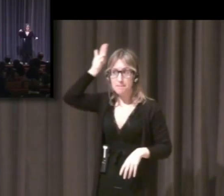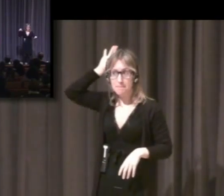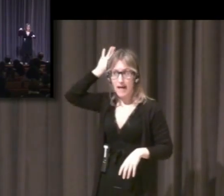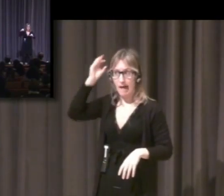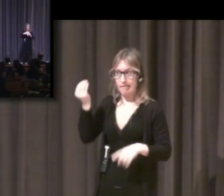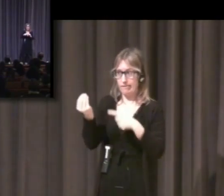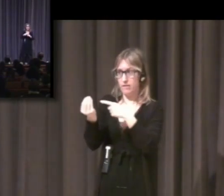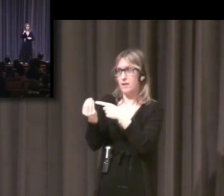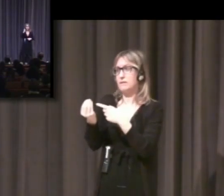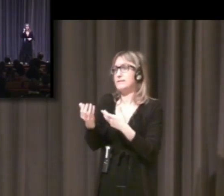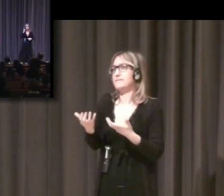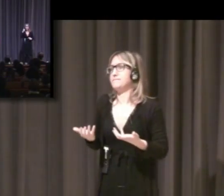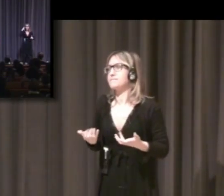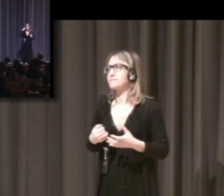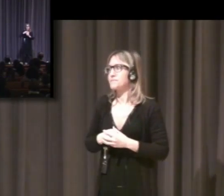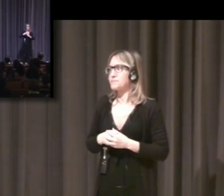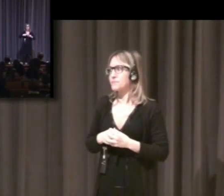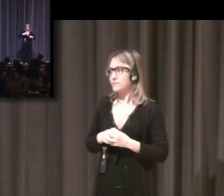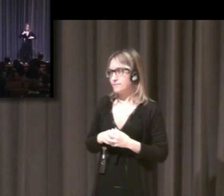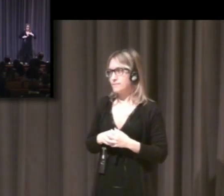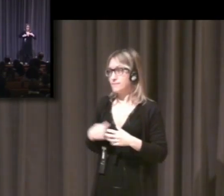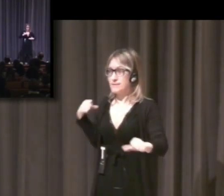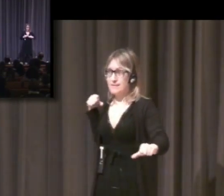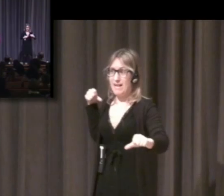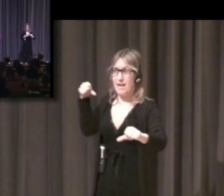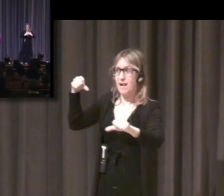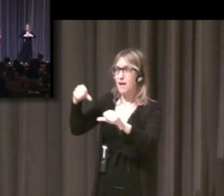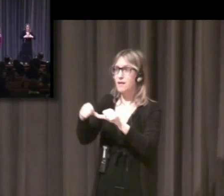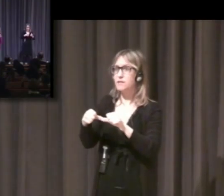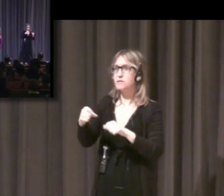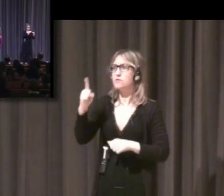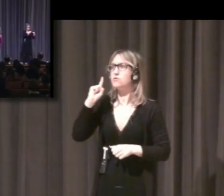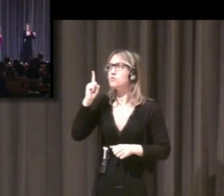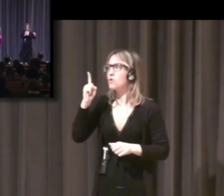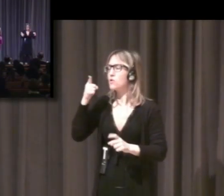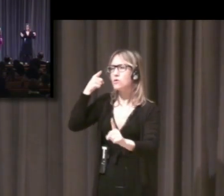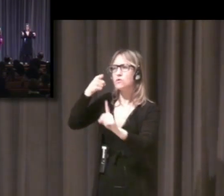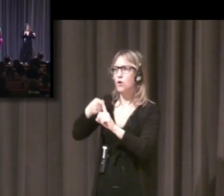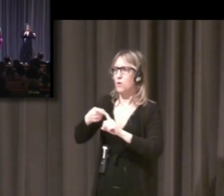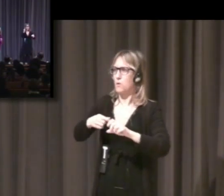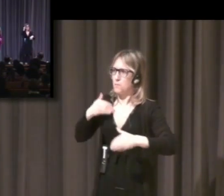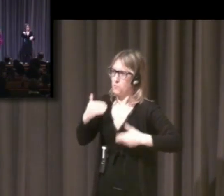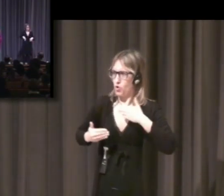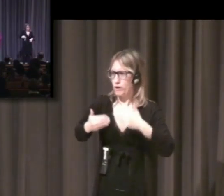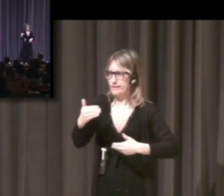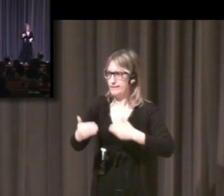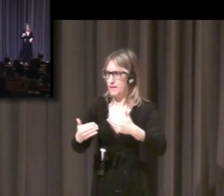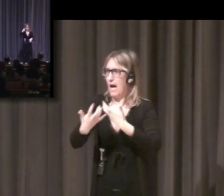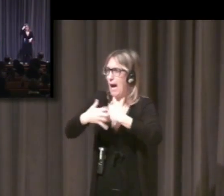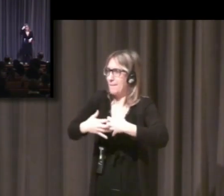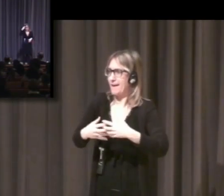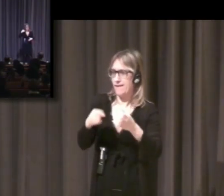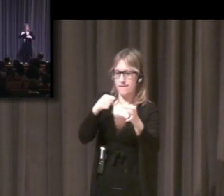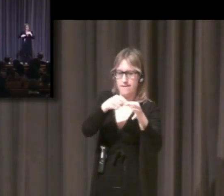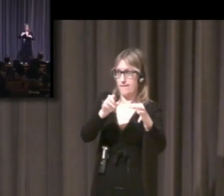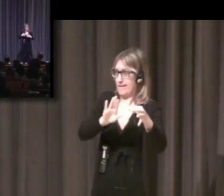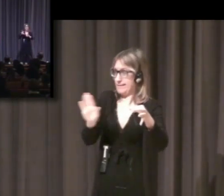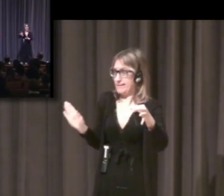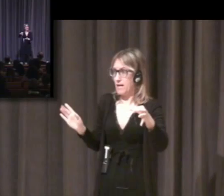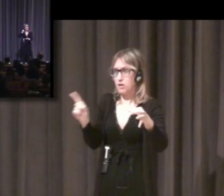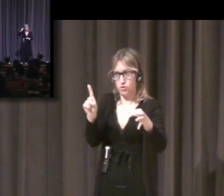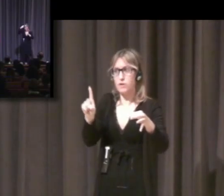advances in the apparatus. We need to understand the brain. It has to